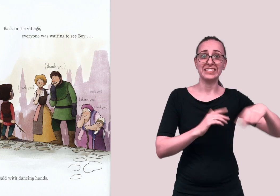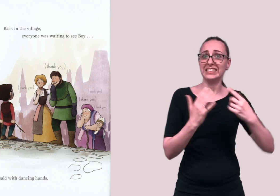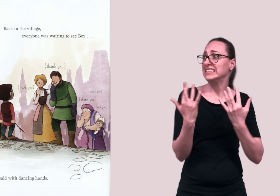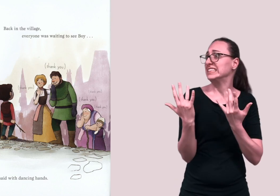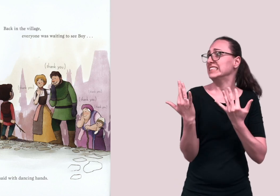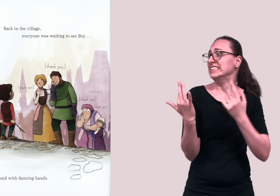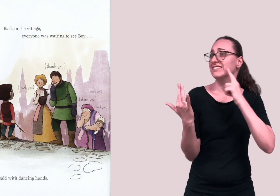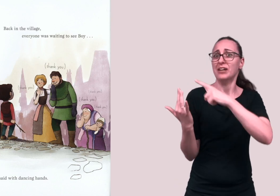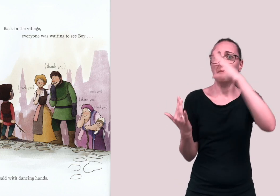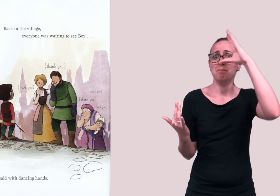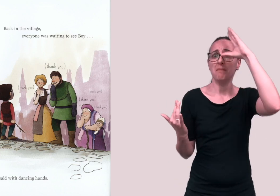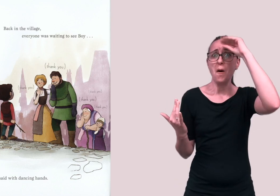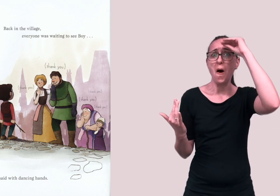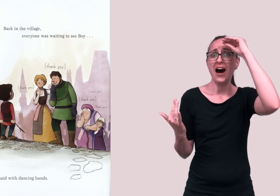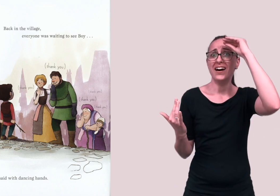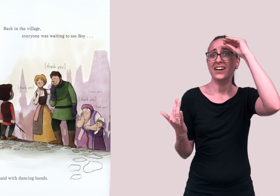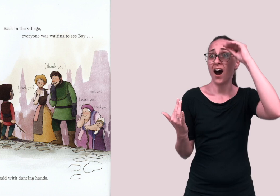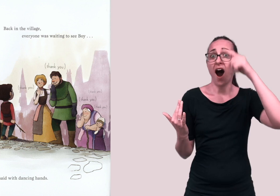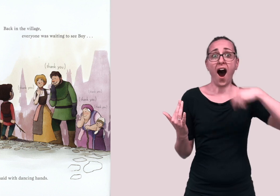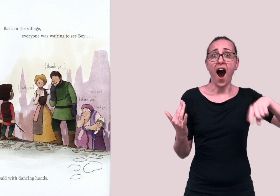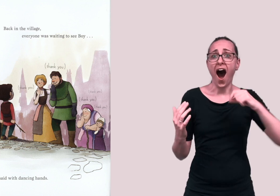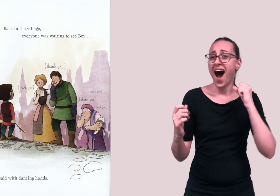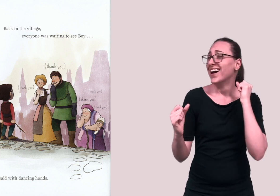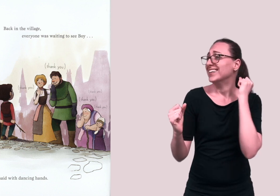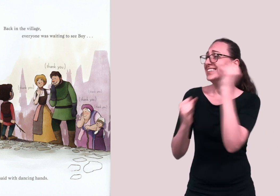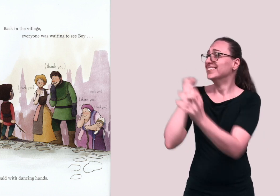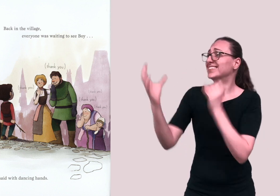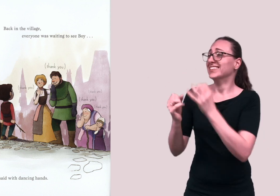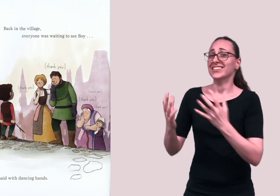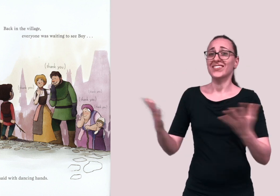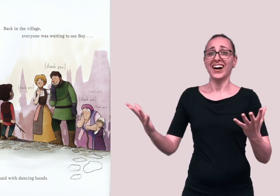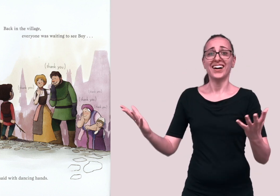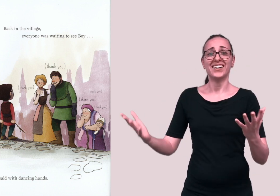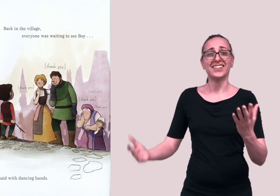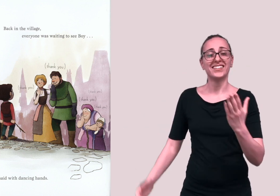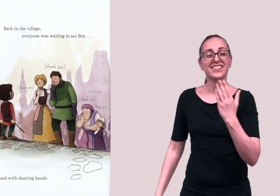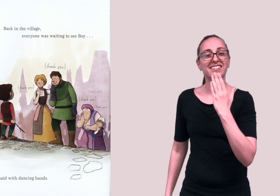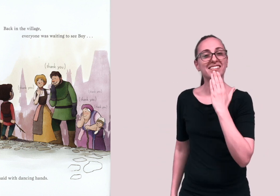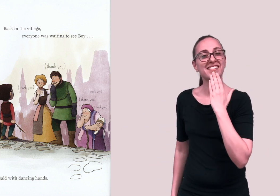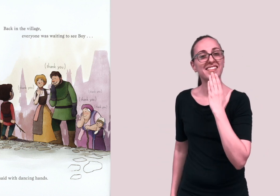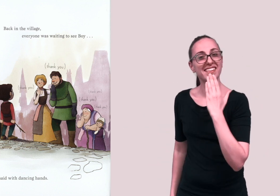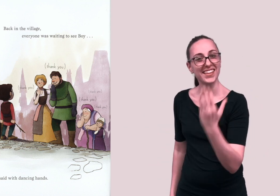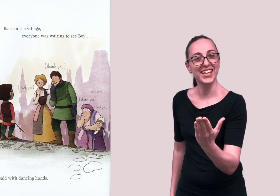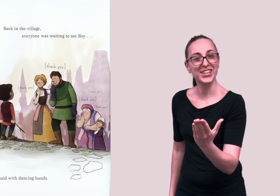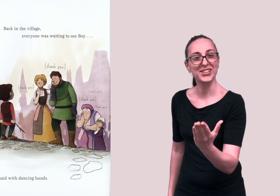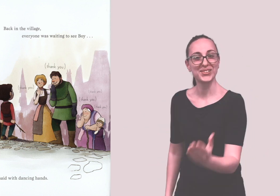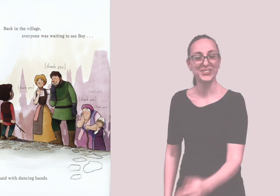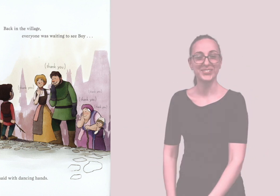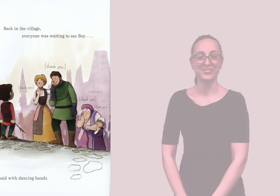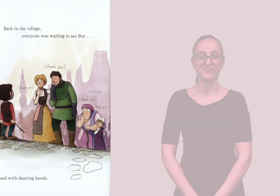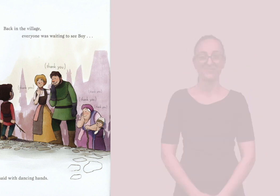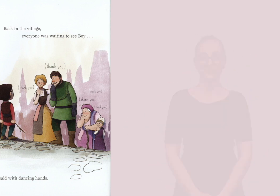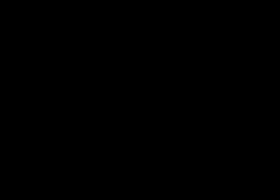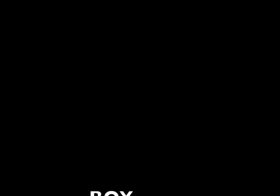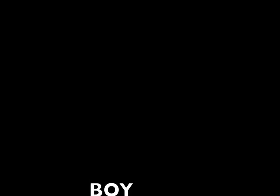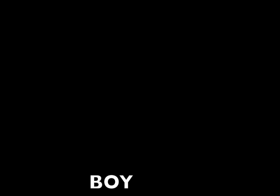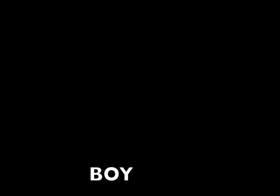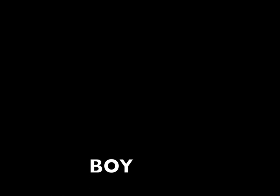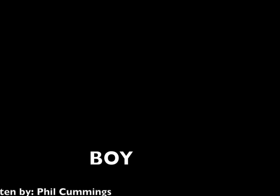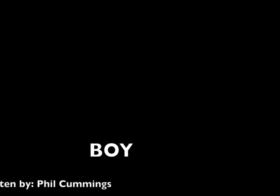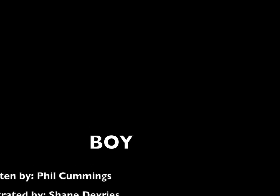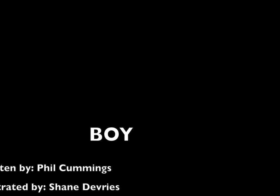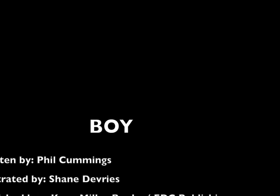Back in the village, everyone was waiting to see Boy. "Thank you," they said, with dancing hands.